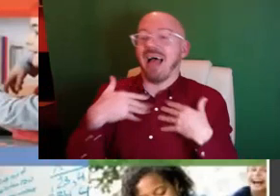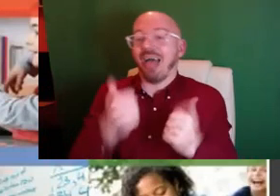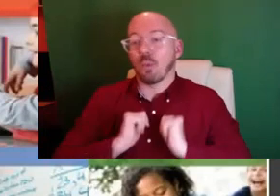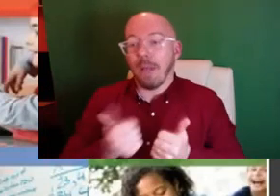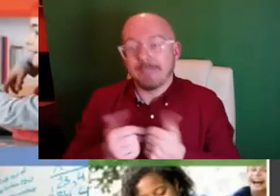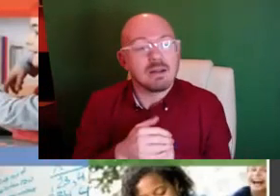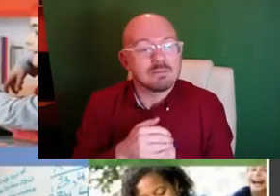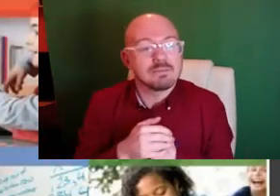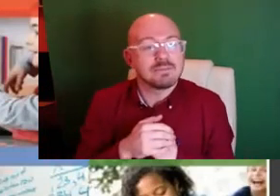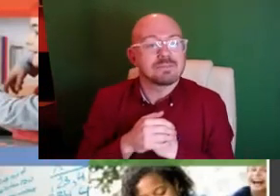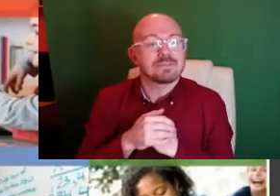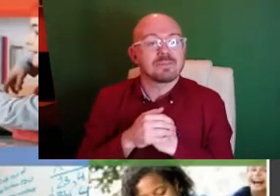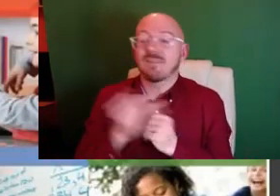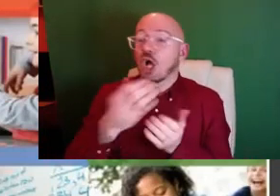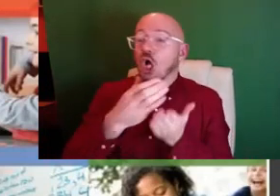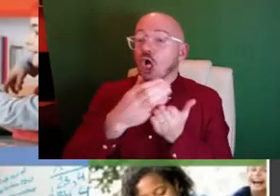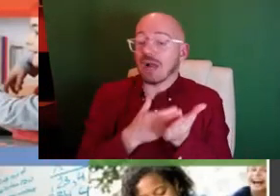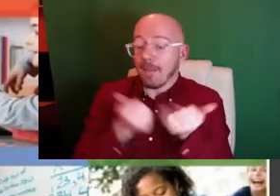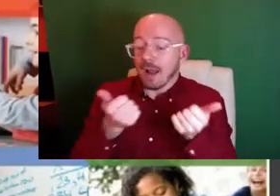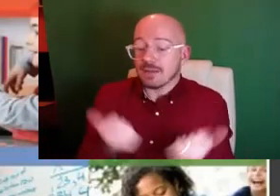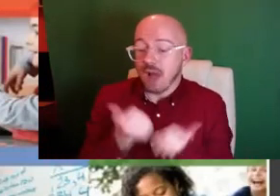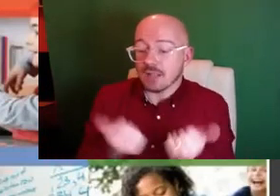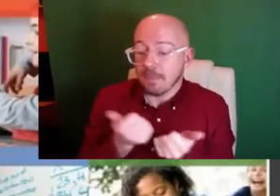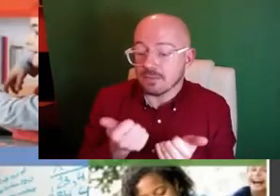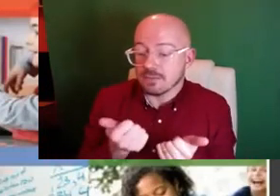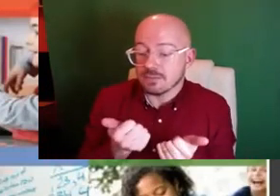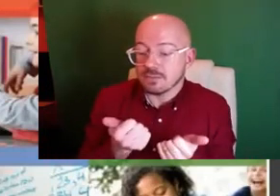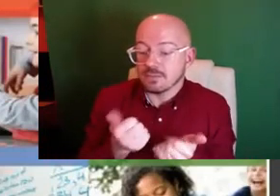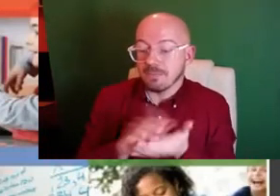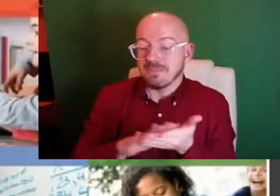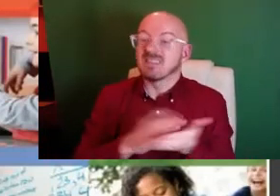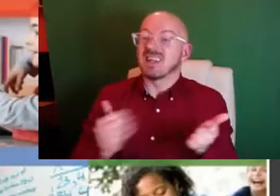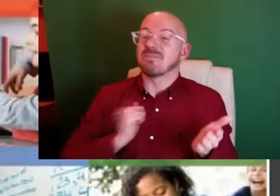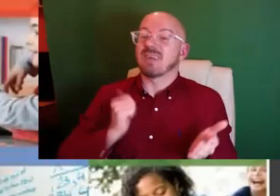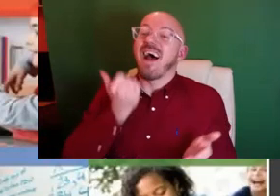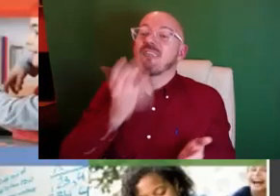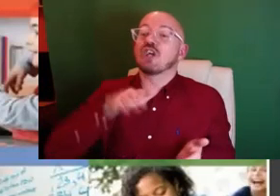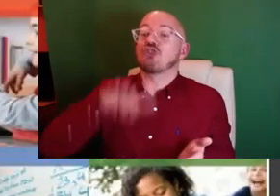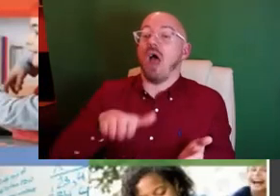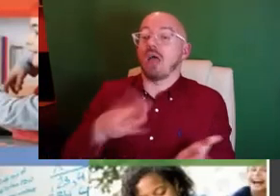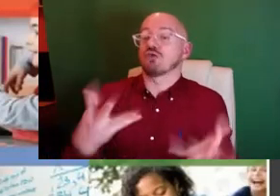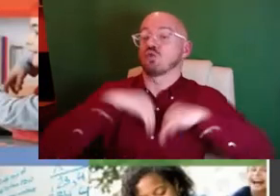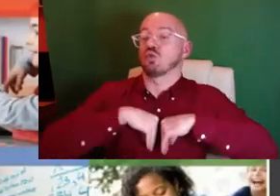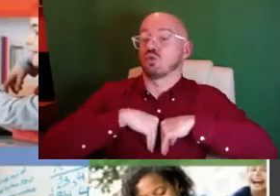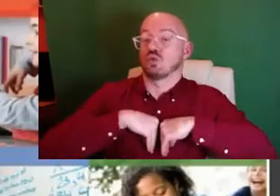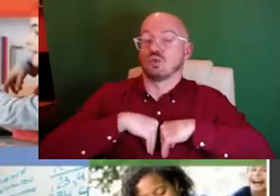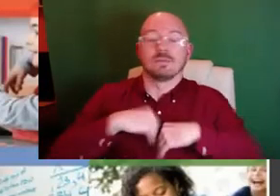So obviously there are 3 core subjects that we would all expect: literacy, numeracy, health and well-being.